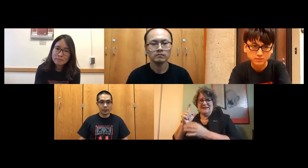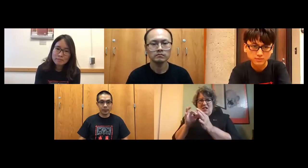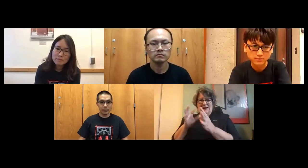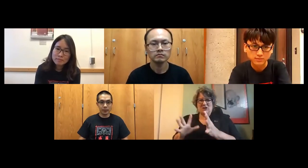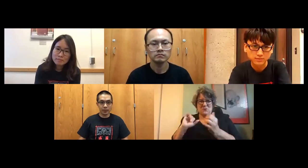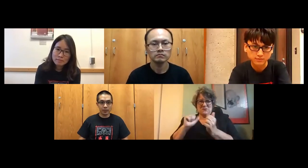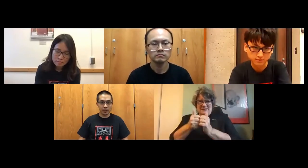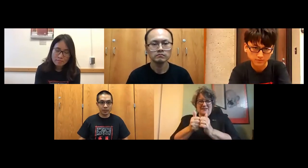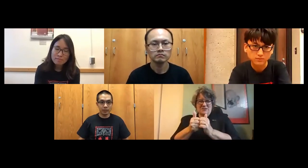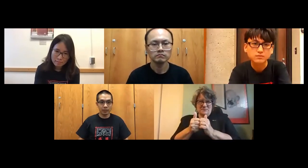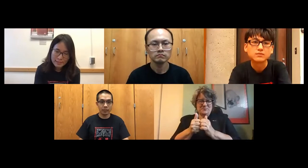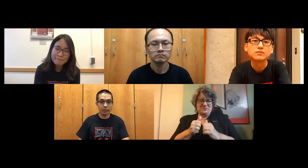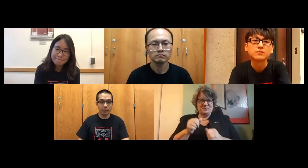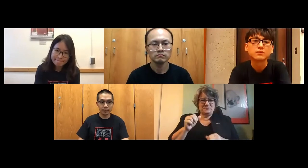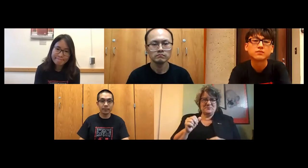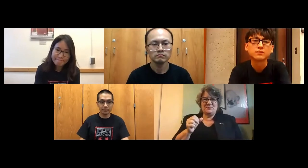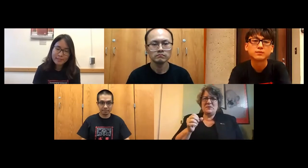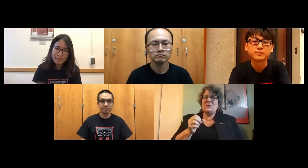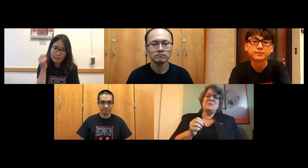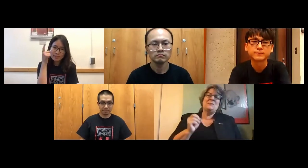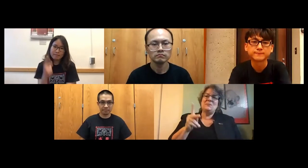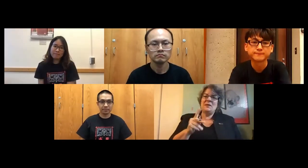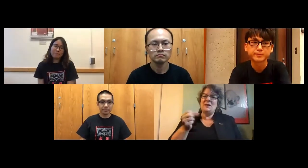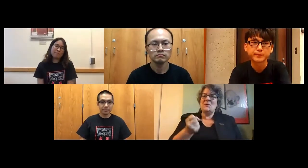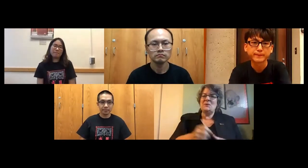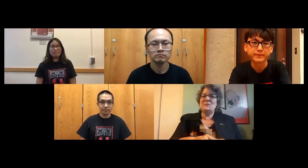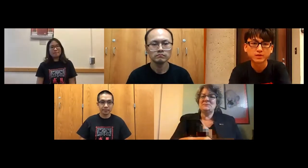Hold, waiting for the CSL interpreter right now, so we'll hold 1 minute.